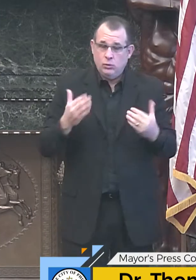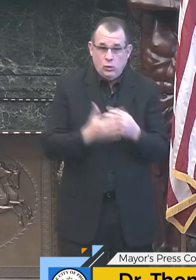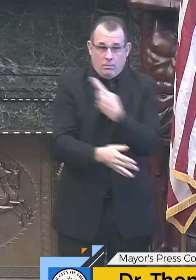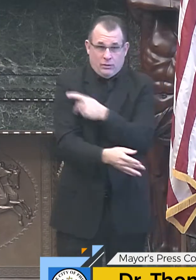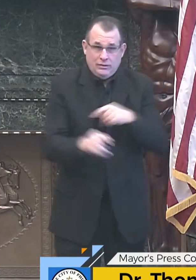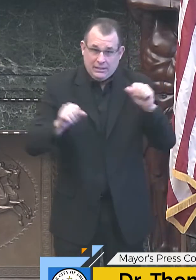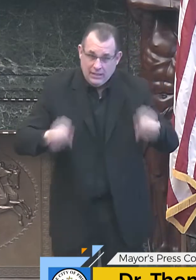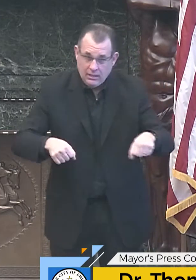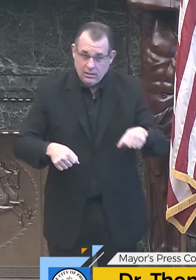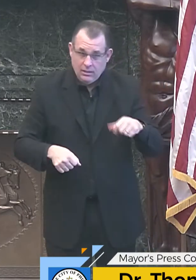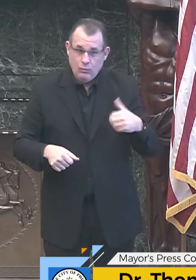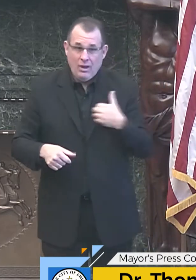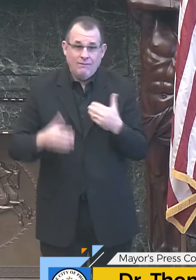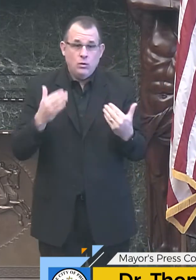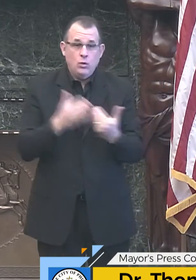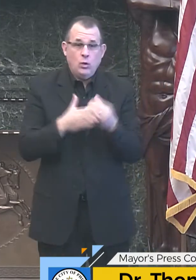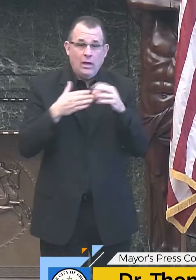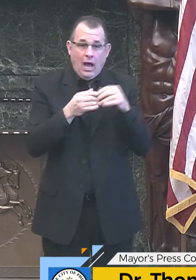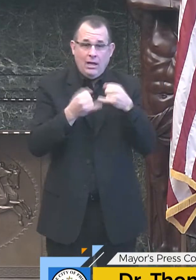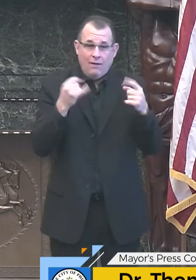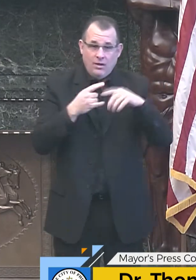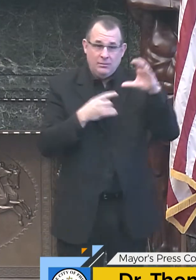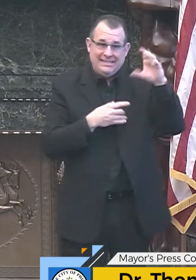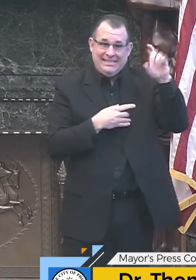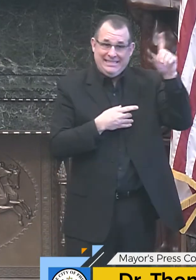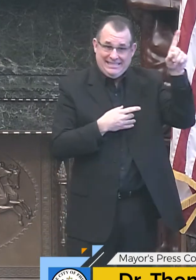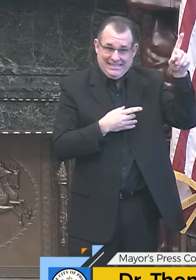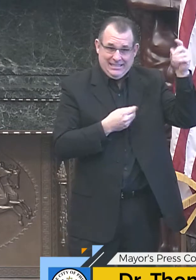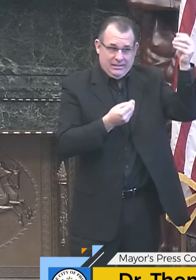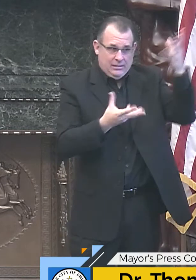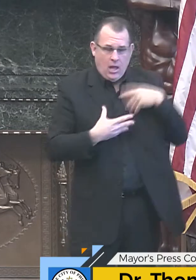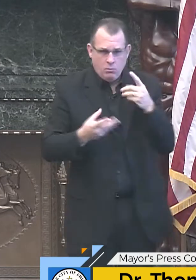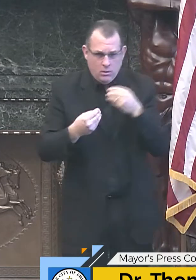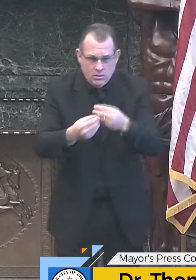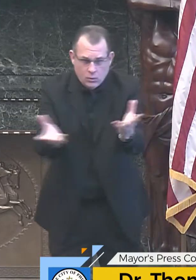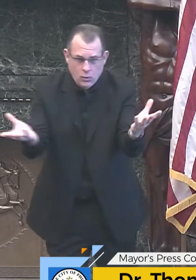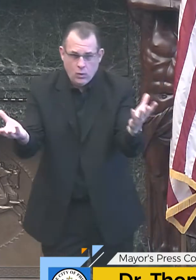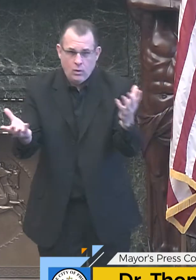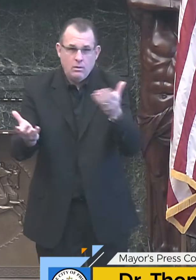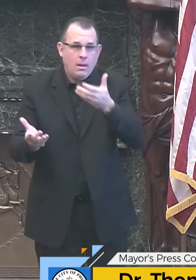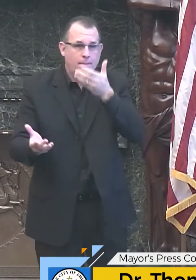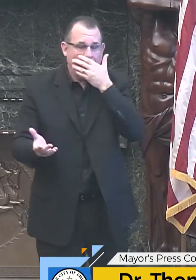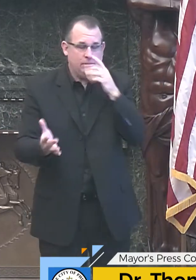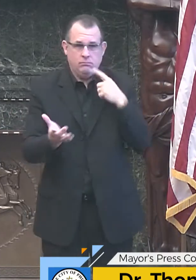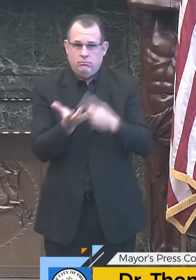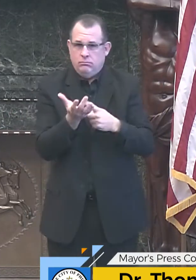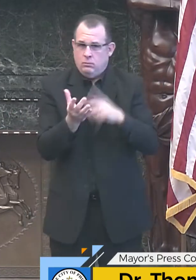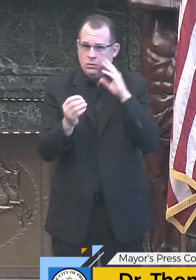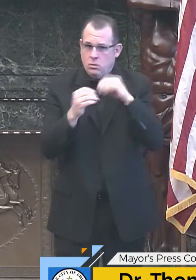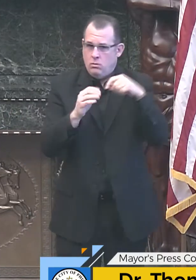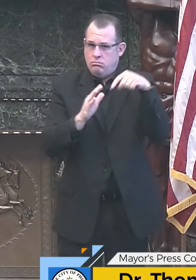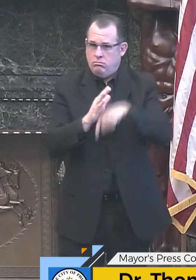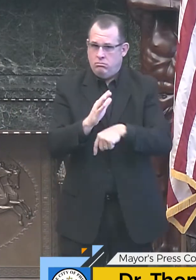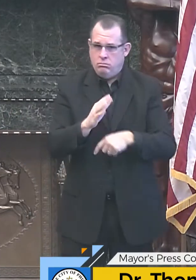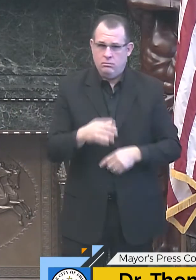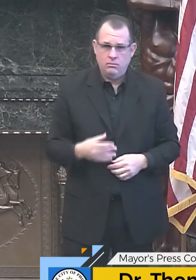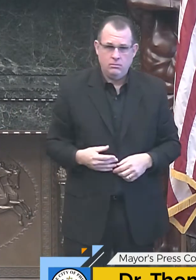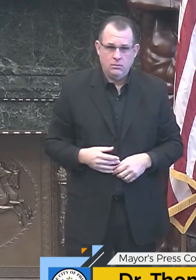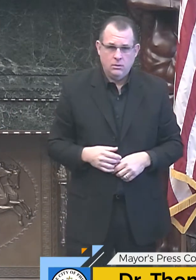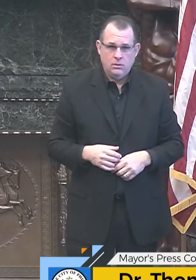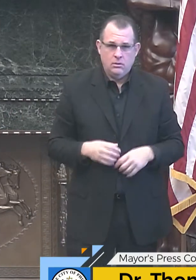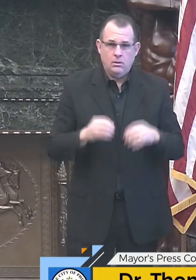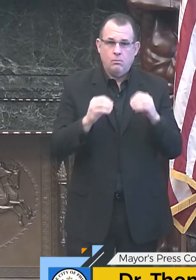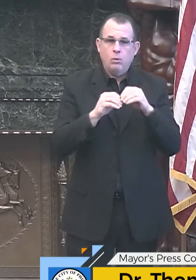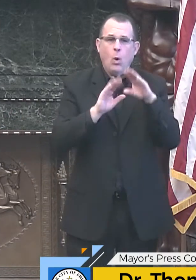new guidance from the Centers for Disease Control that is upcoming about face masks that I'll talk about in more detail in a minute. So more background on those